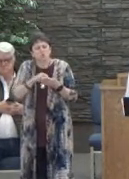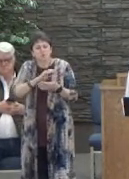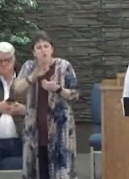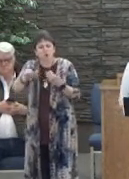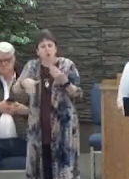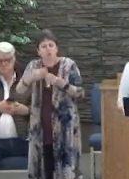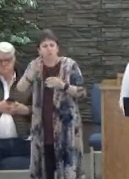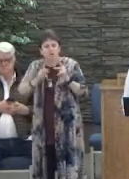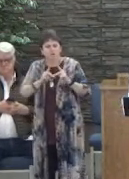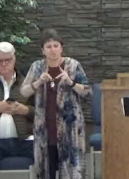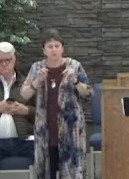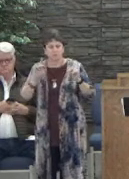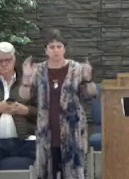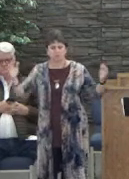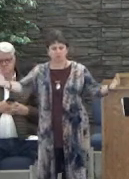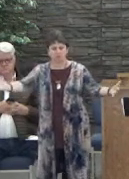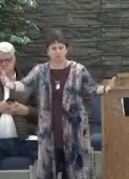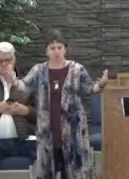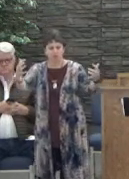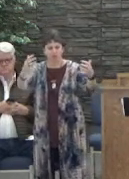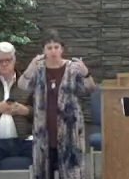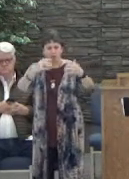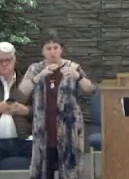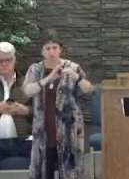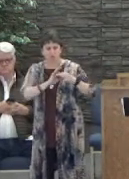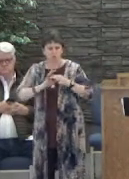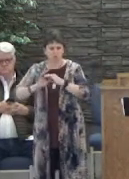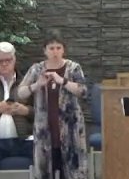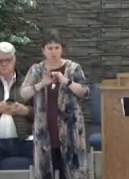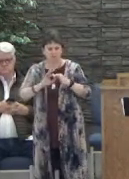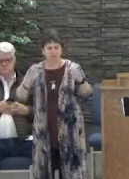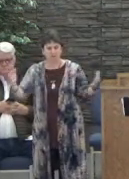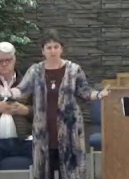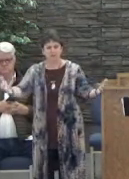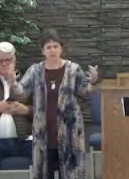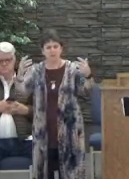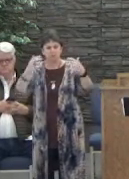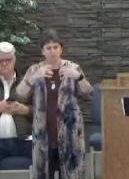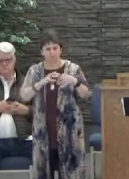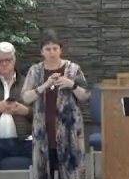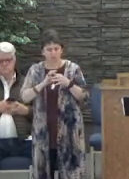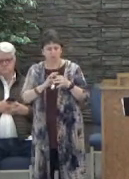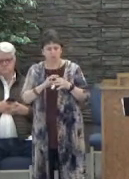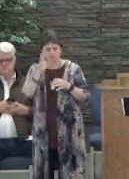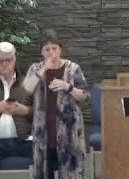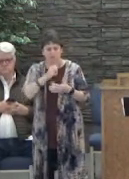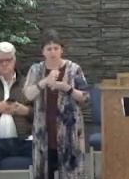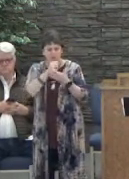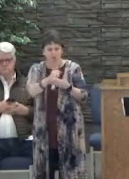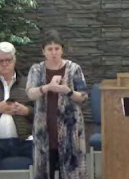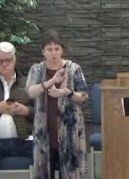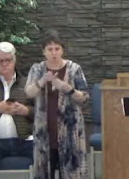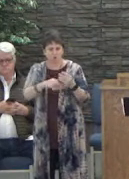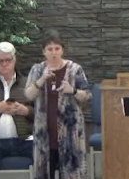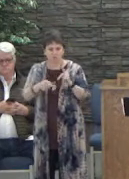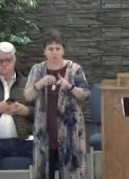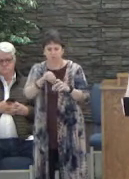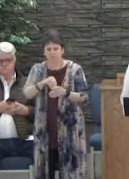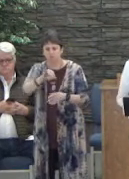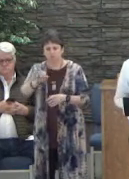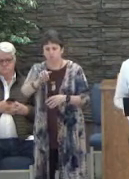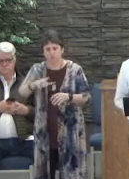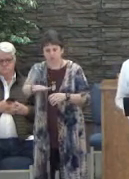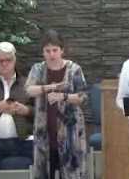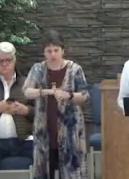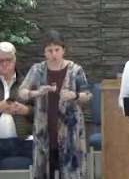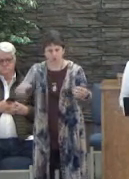of God's people came together. We see their unity. They came together to seek help from the Lord. What a great blessing that